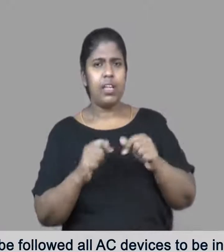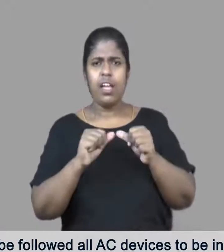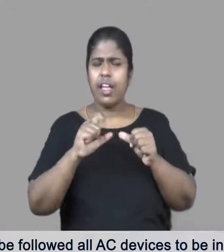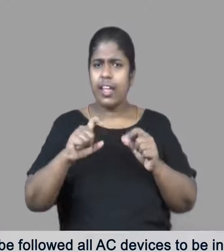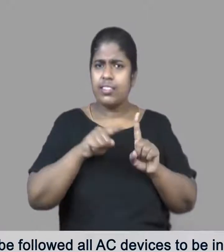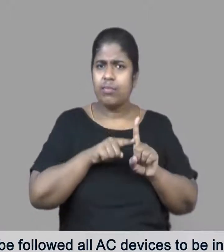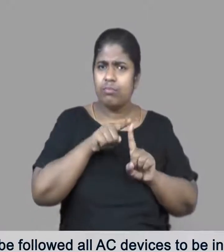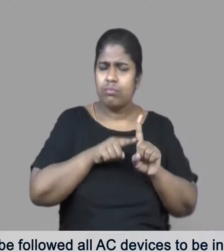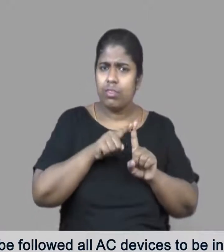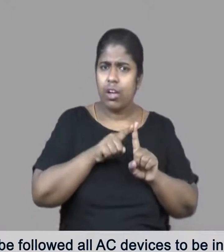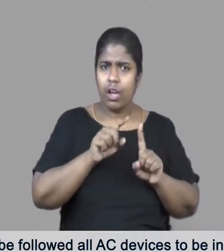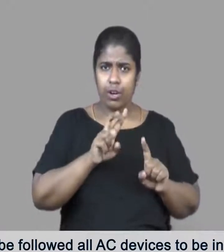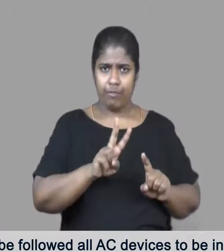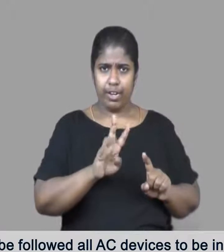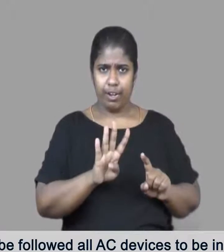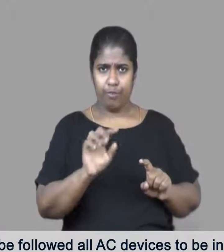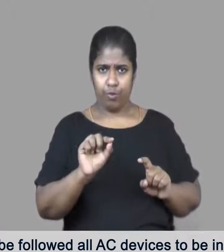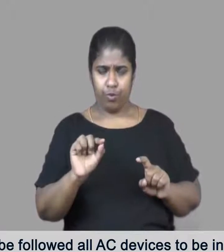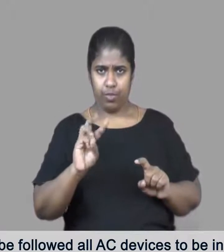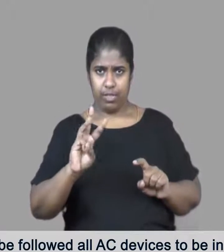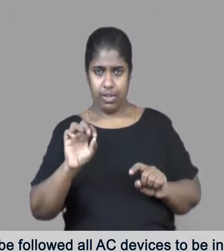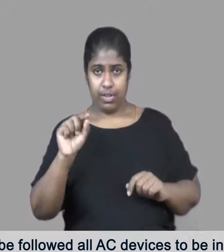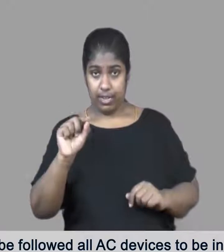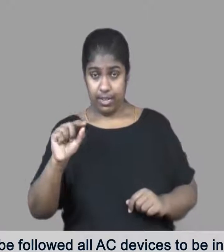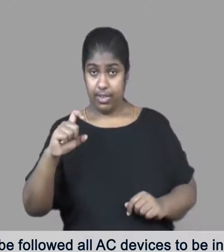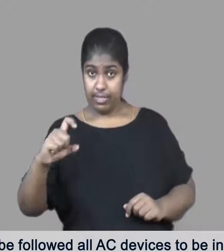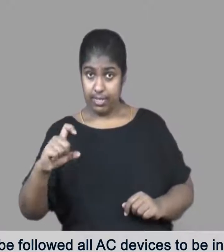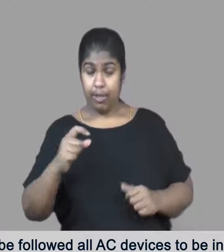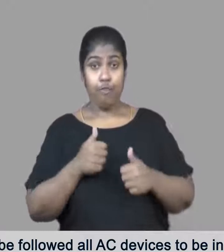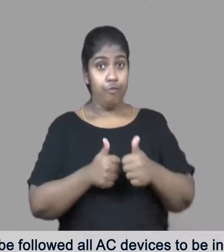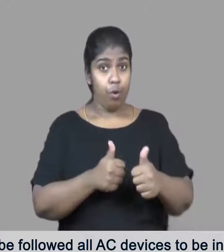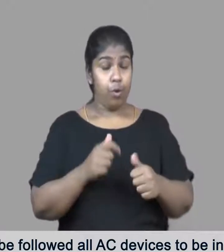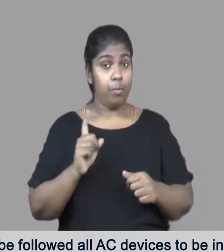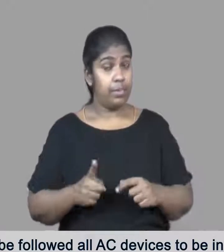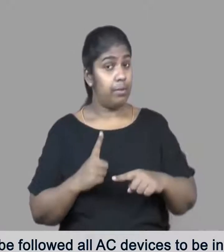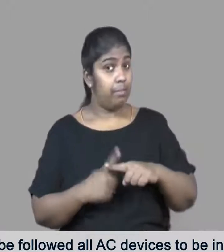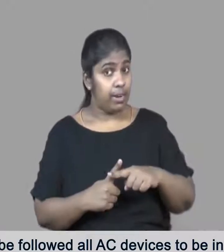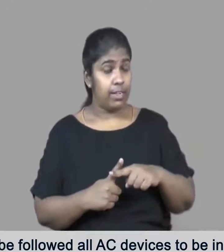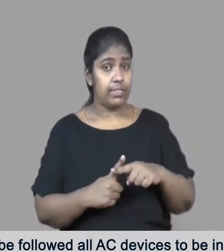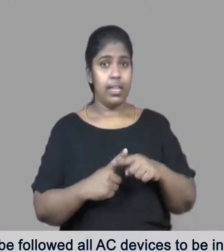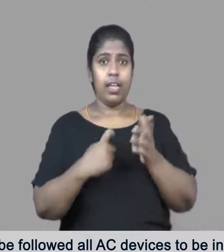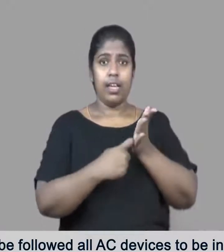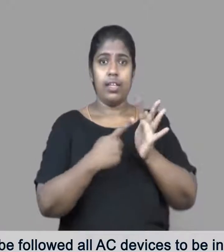All AC devices to be in the range of 24 to 30 degrees Celsius.